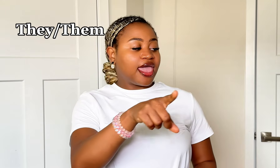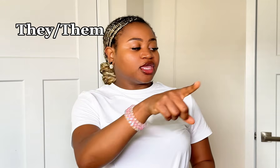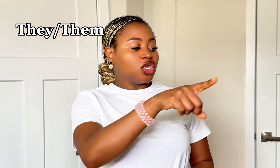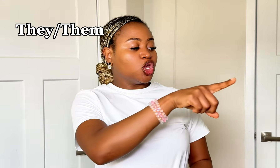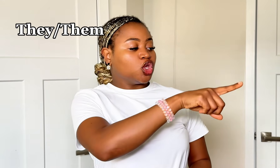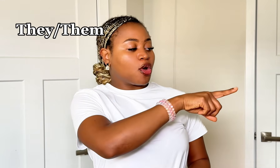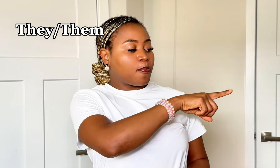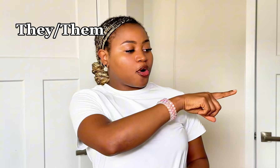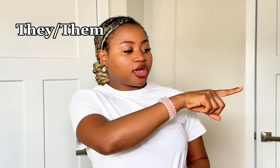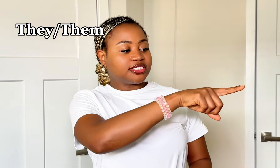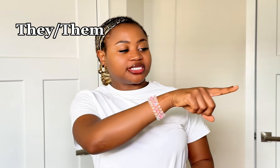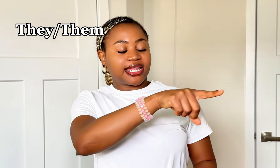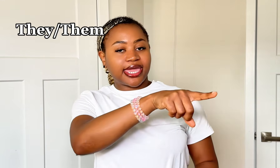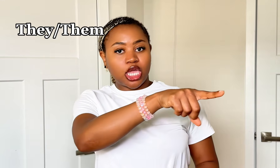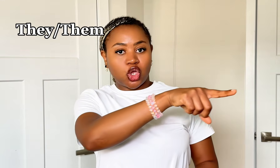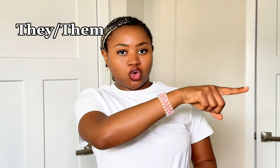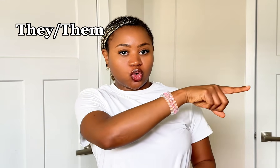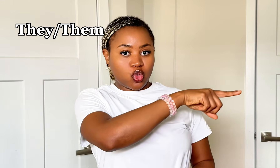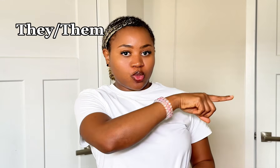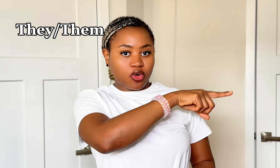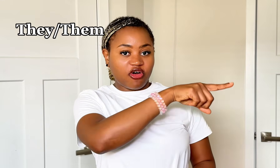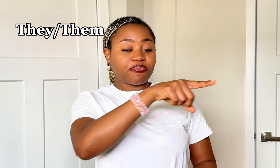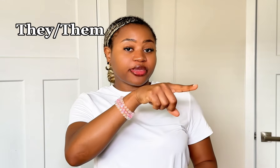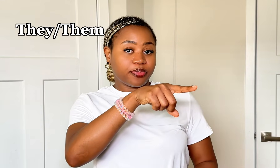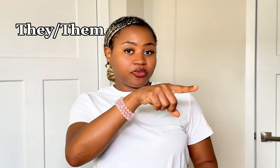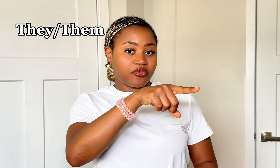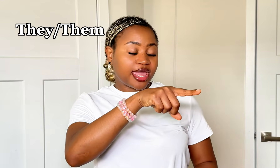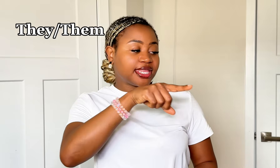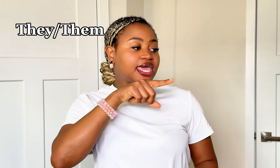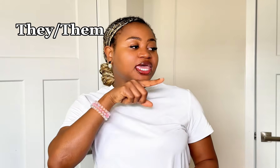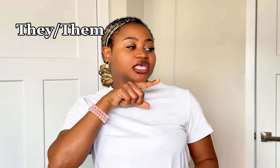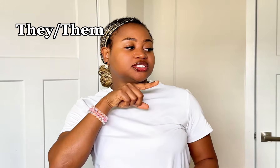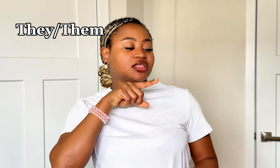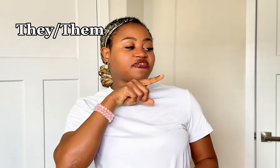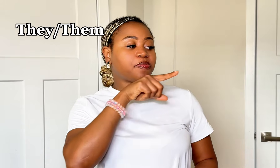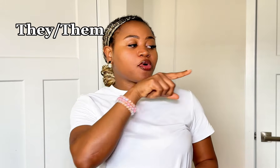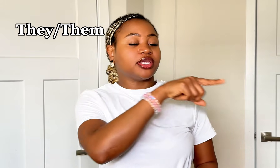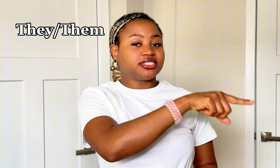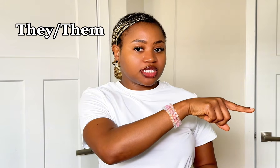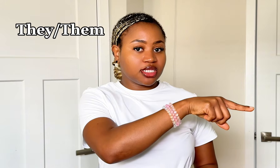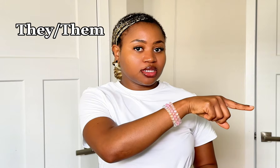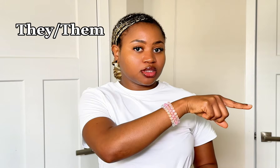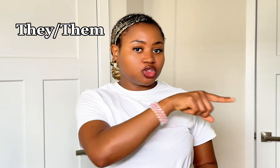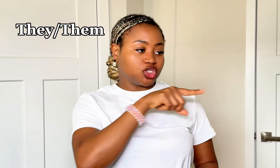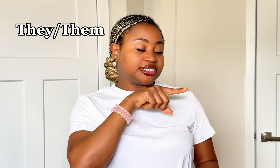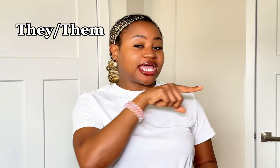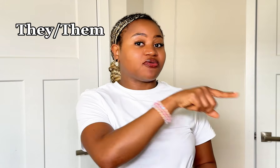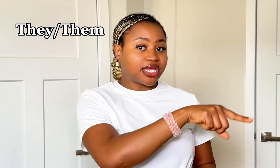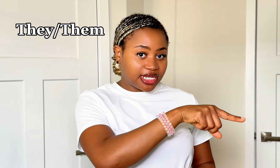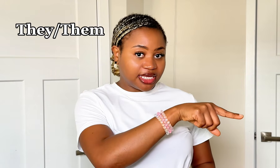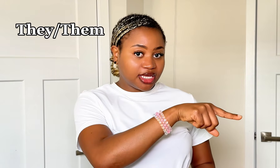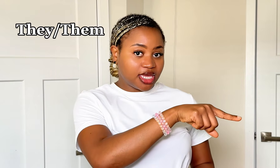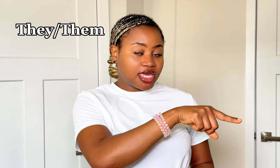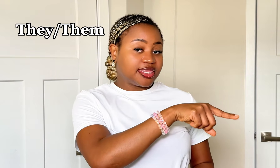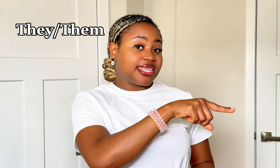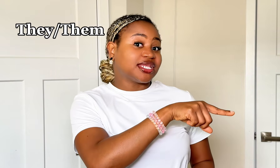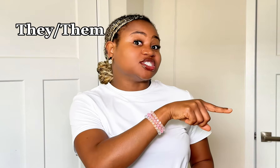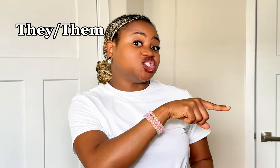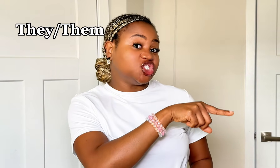and you're pointing like a group of people, right? Instead of pointing just directly, that is